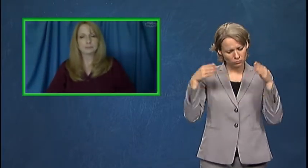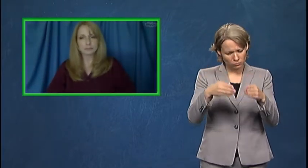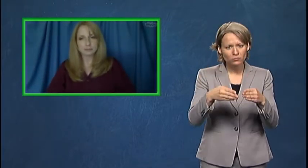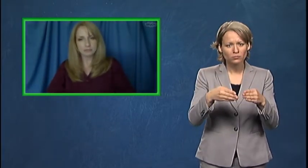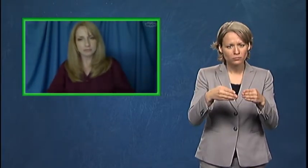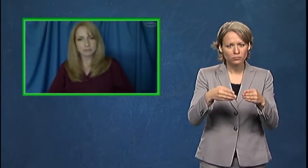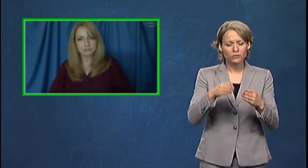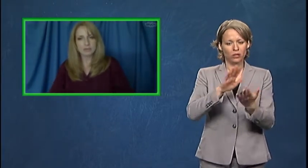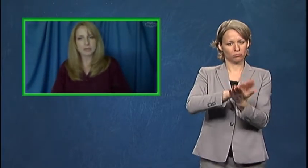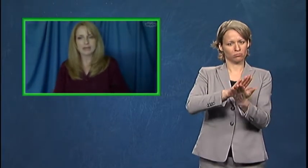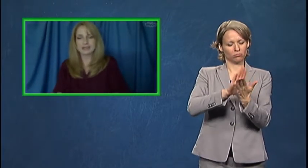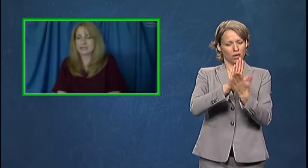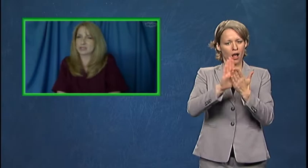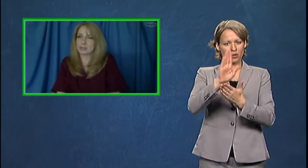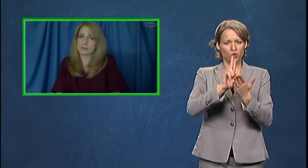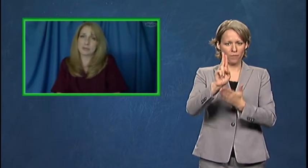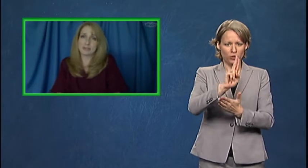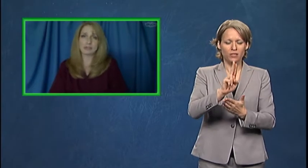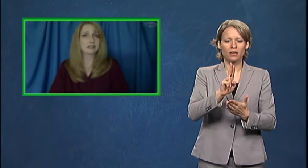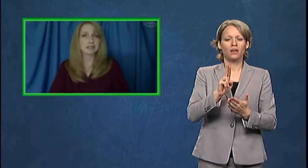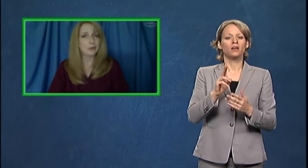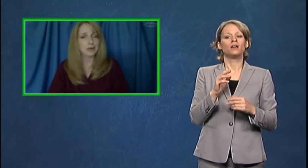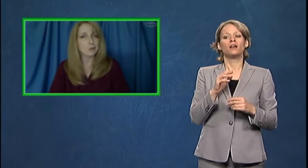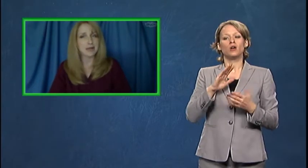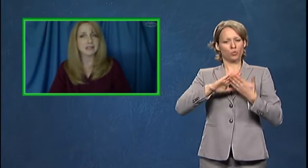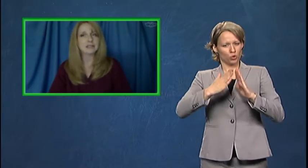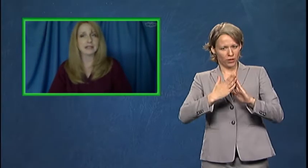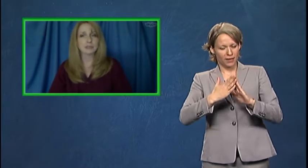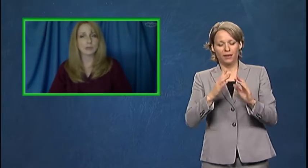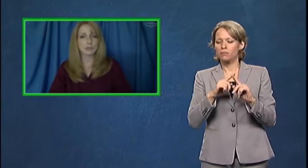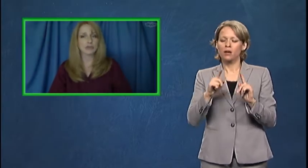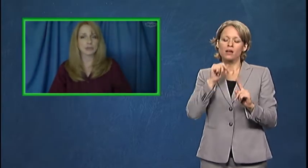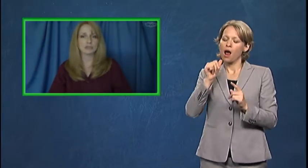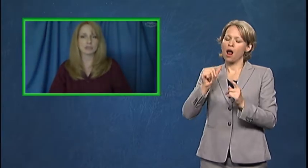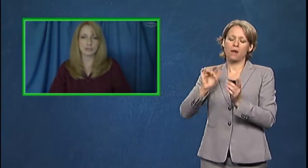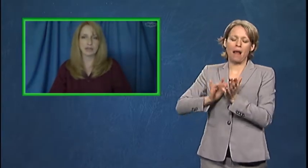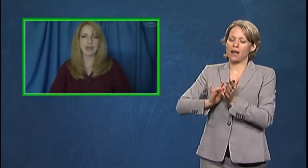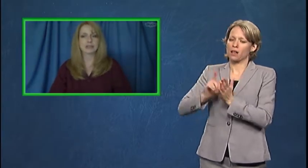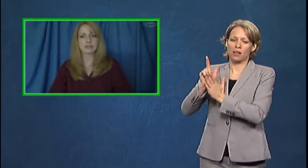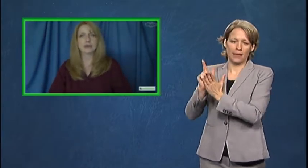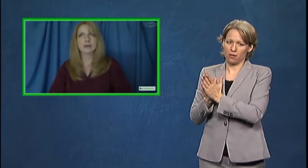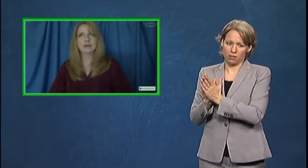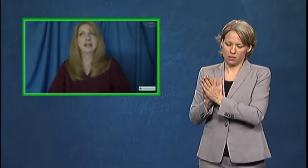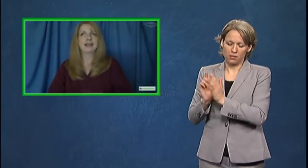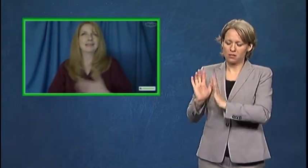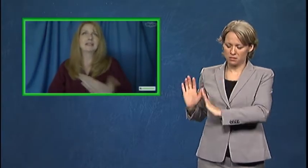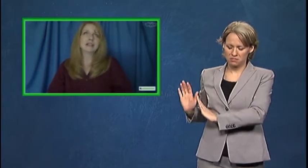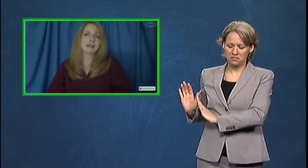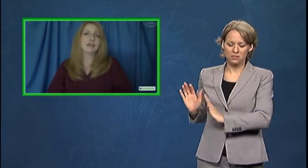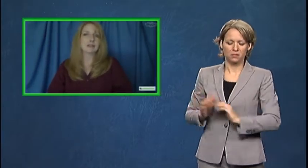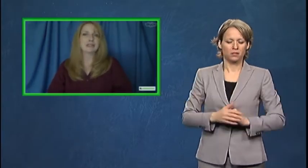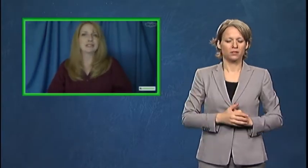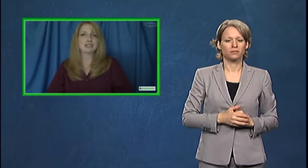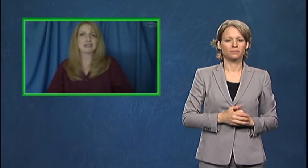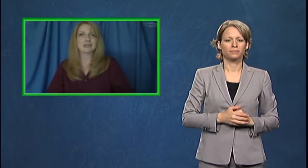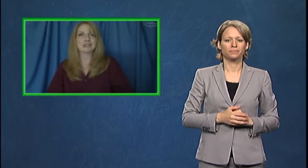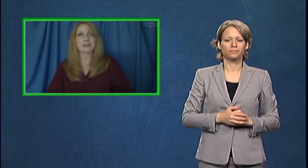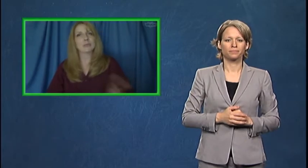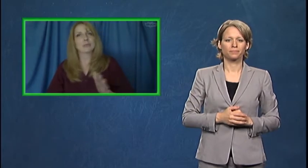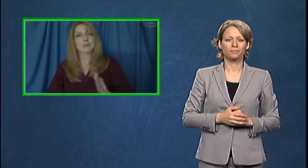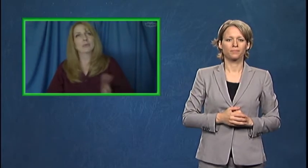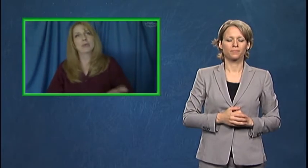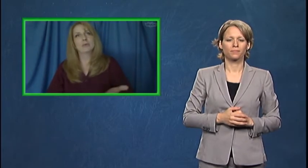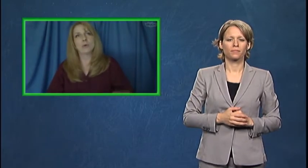remote. And it's just, we're specialists, it's what we know best, and that's why we chose to do that. So, and then another reason to do it